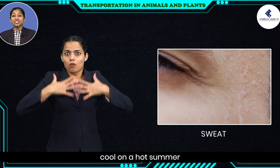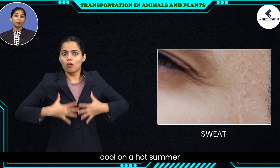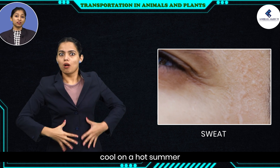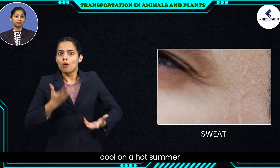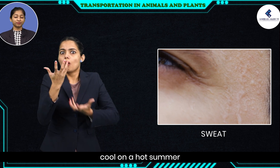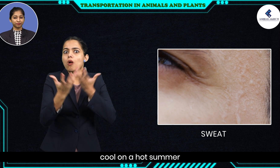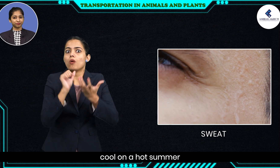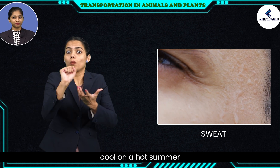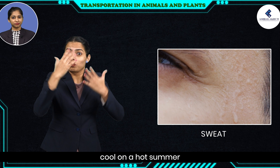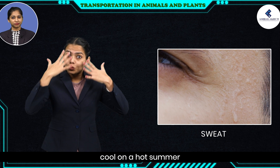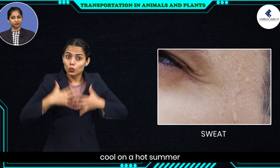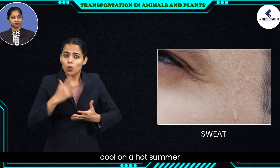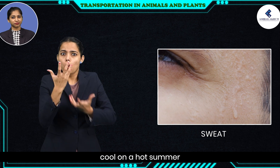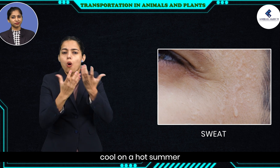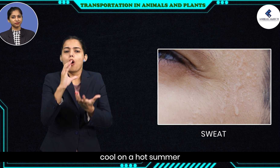hot summer.